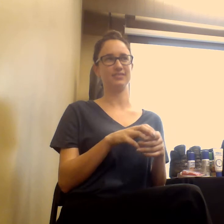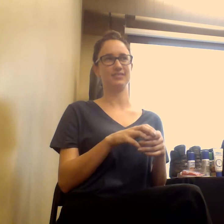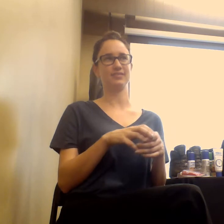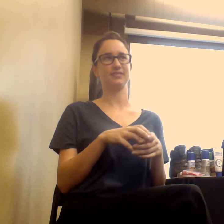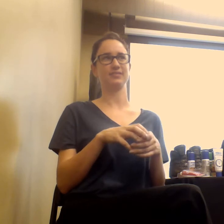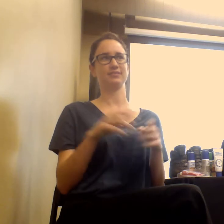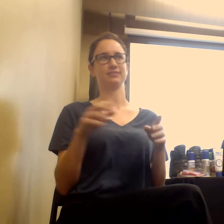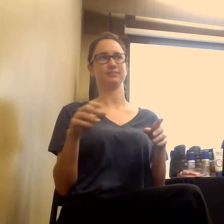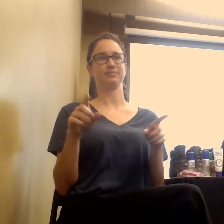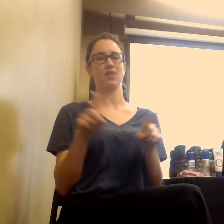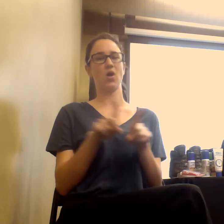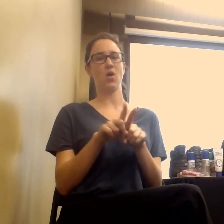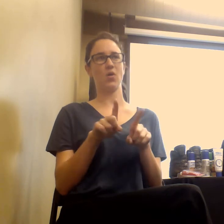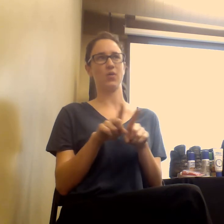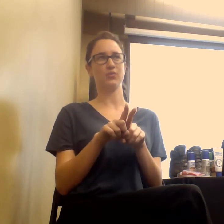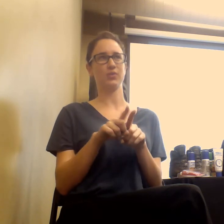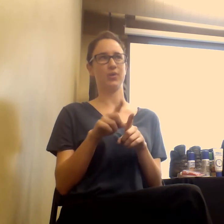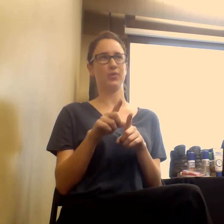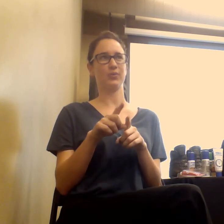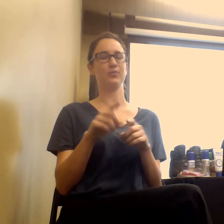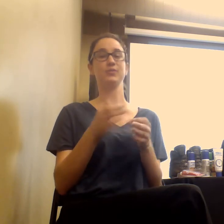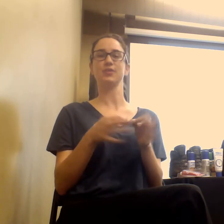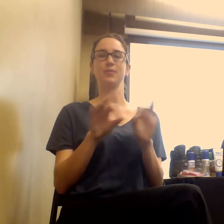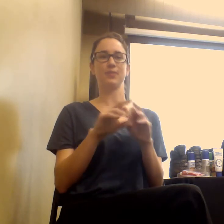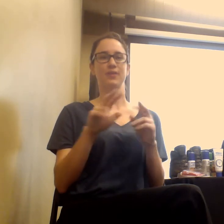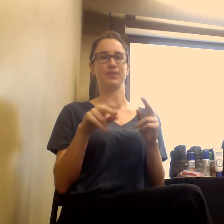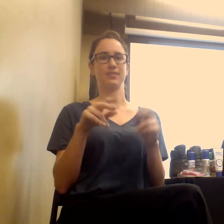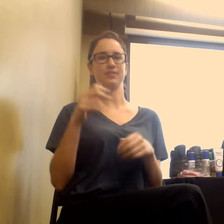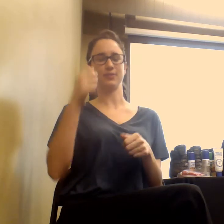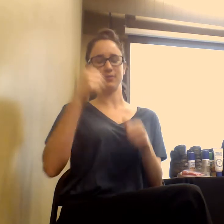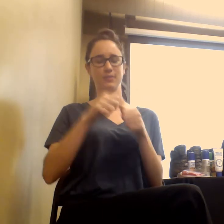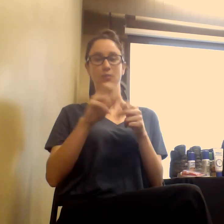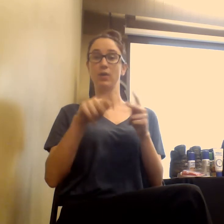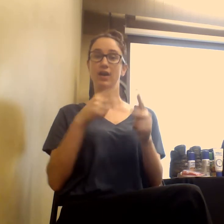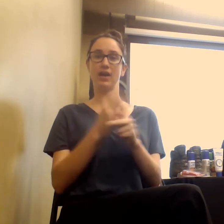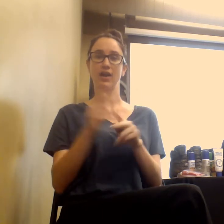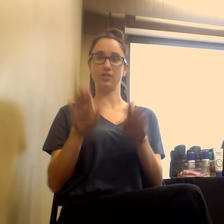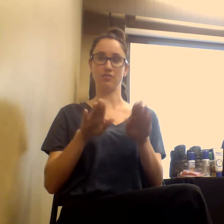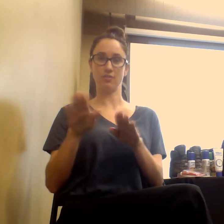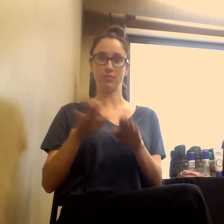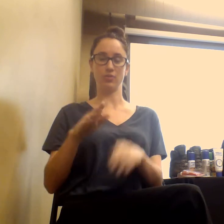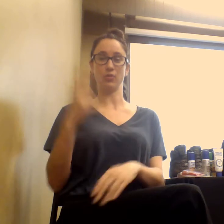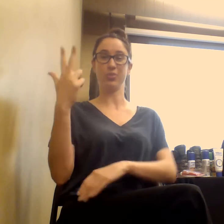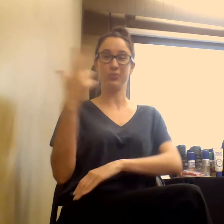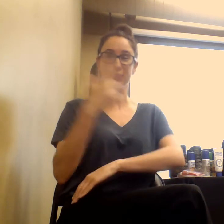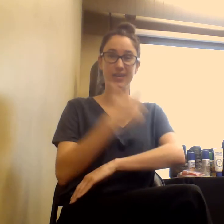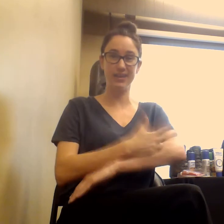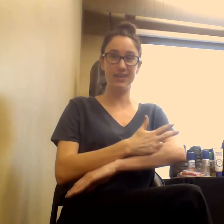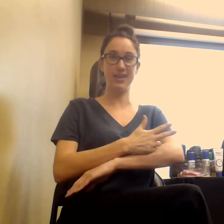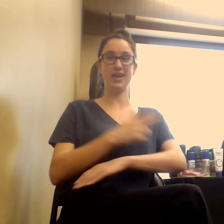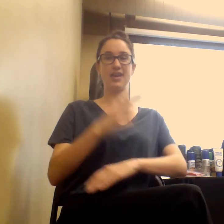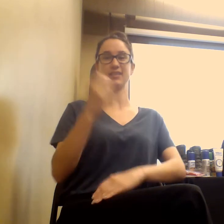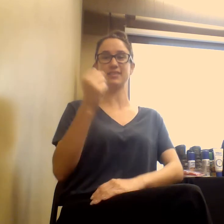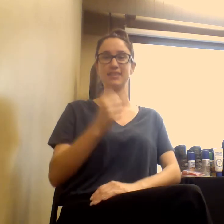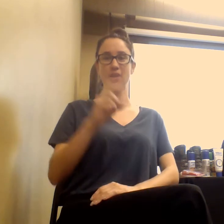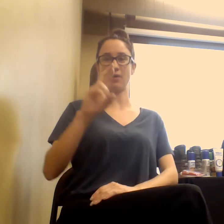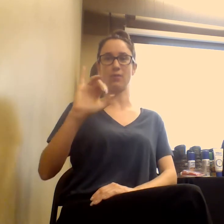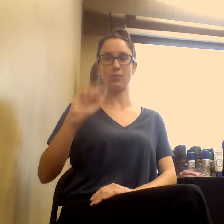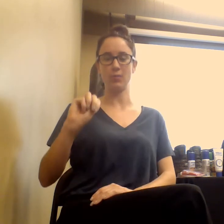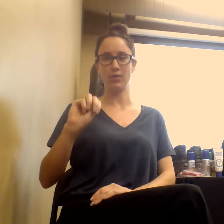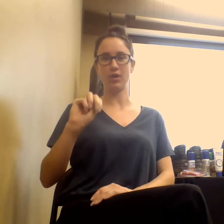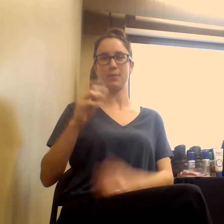50 pounds? And you're going for a 3-day South Rim hike in Big Bend, okay?